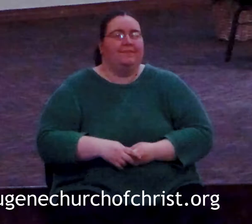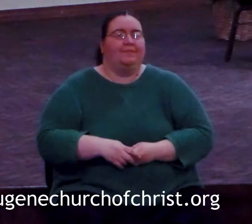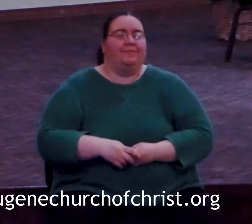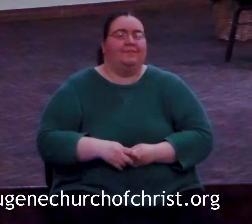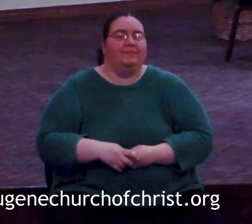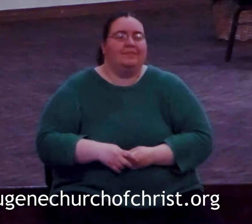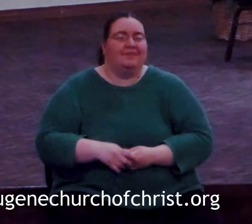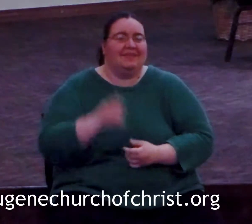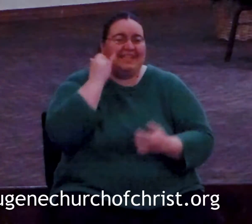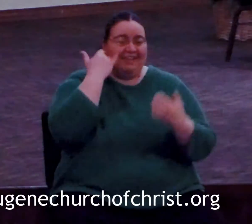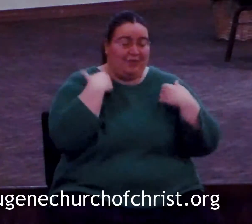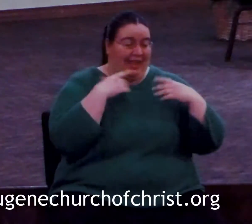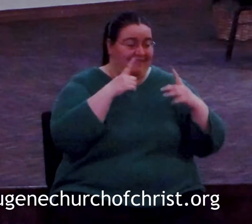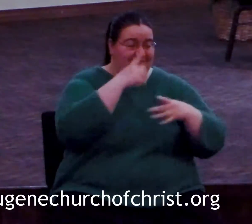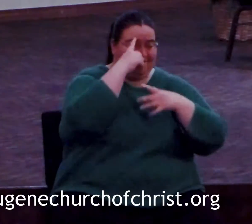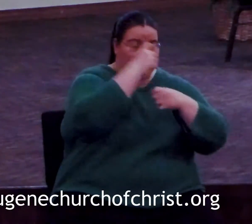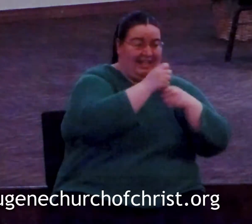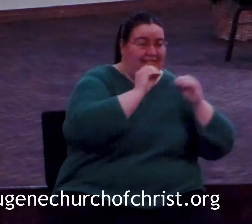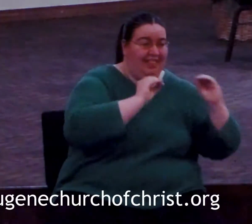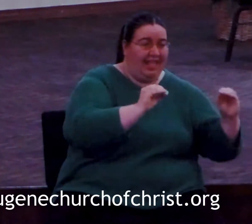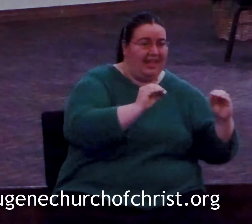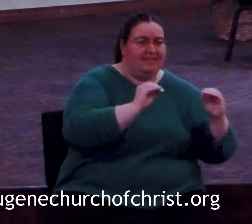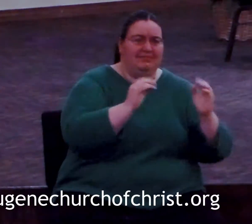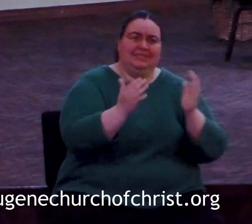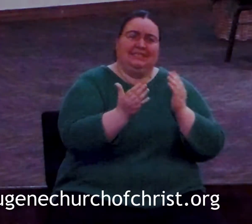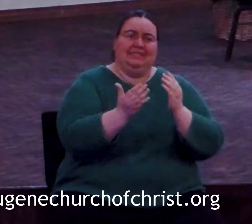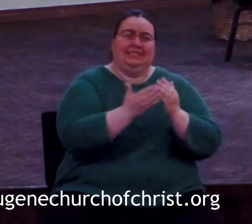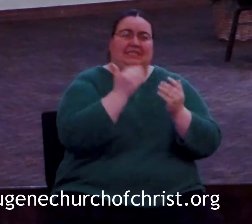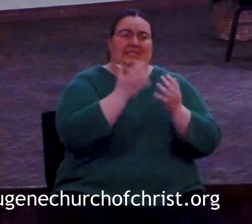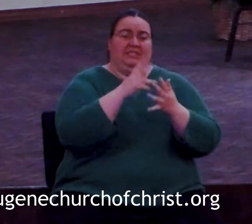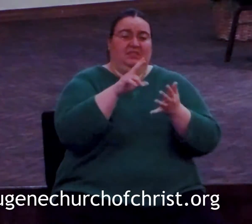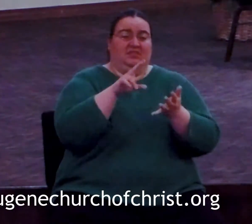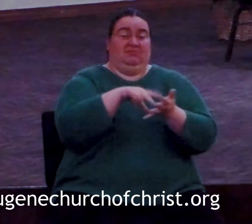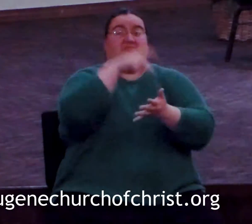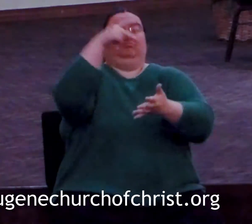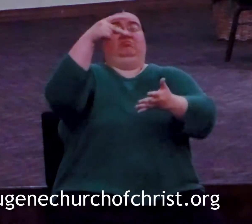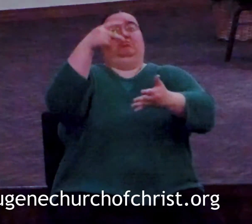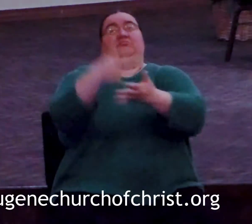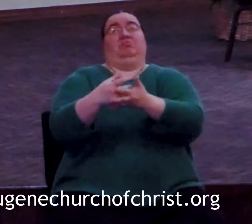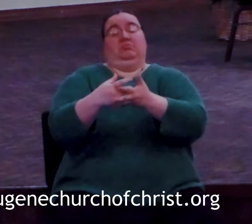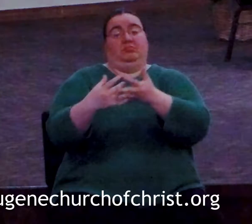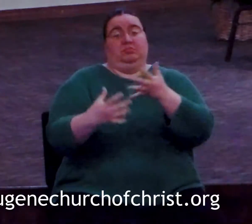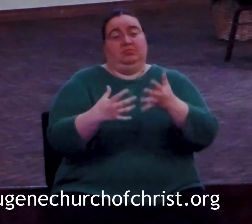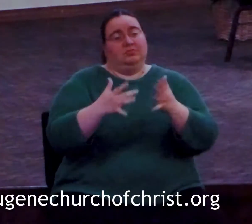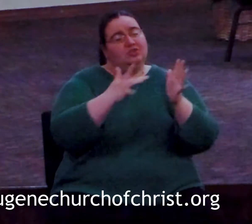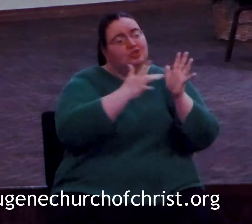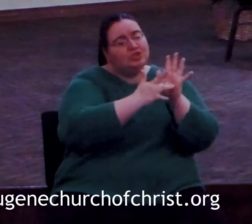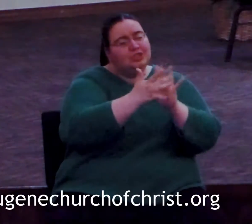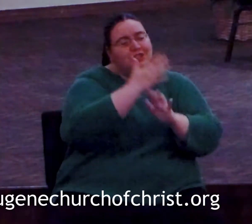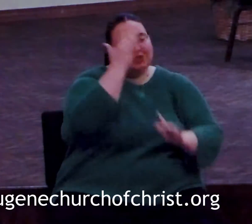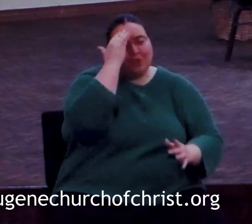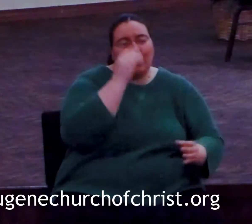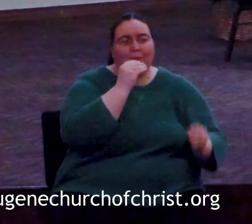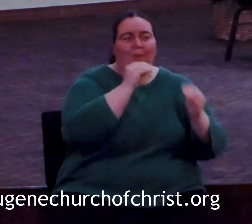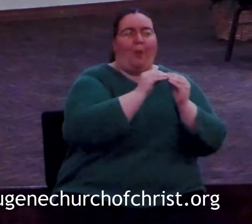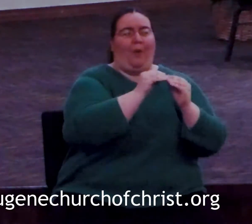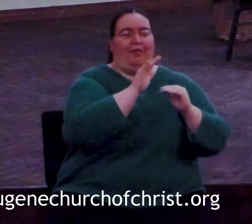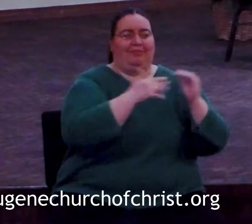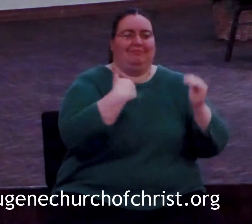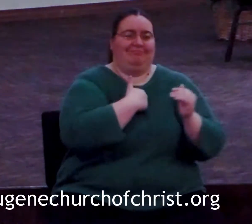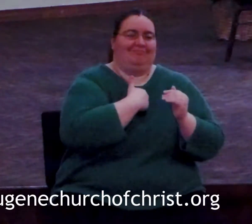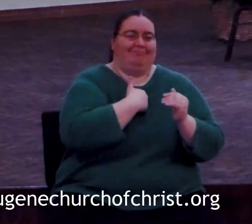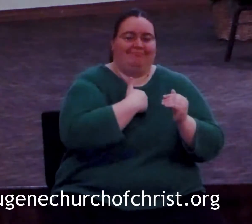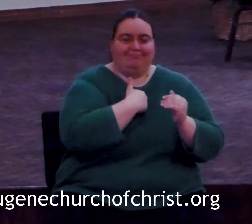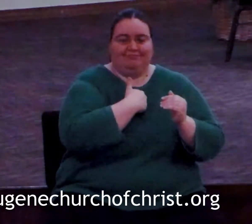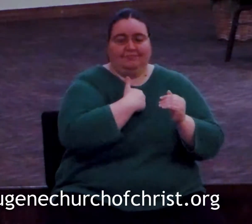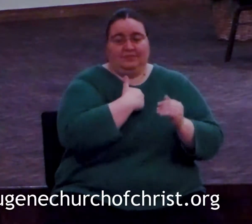with in life, it's easy to see why they should knock us off our feet. But Jesus knows something more than what we do. In Matthew